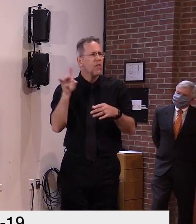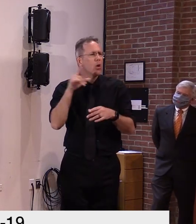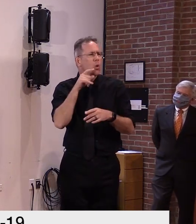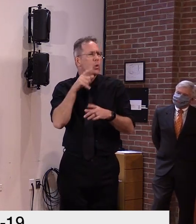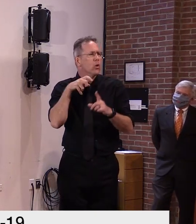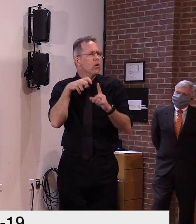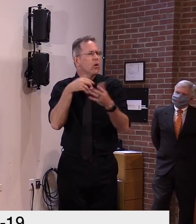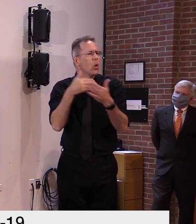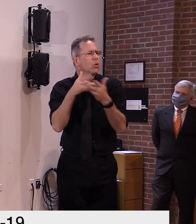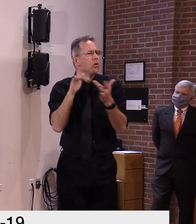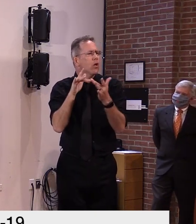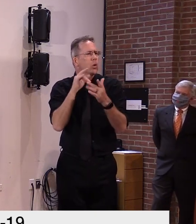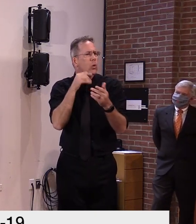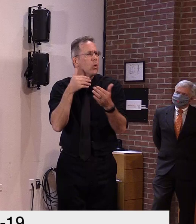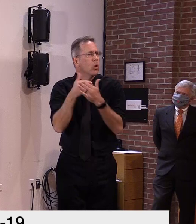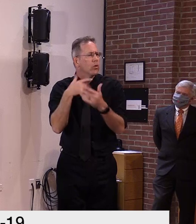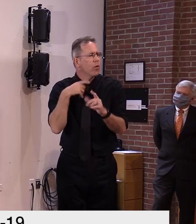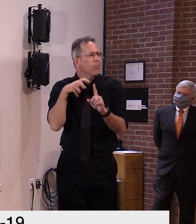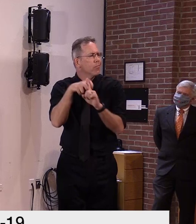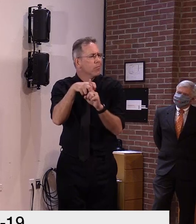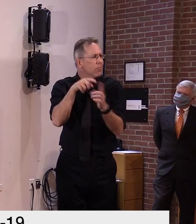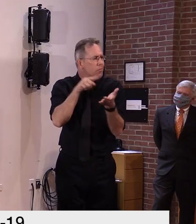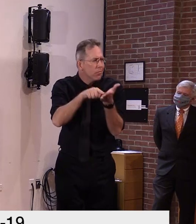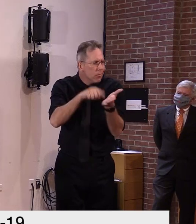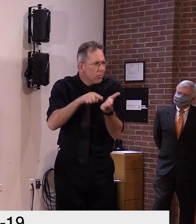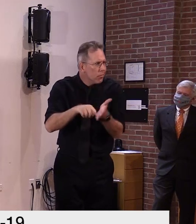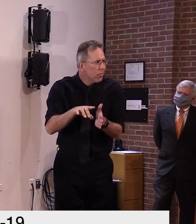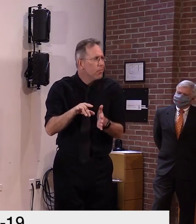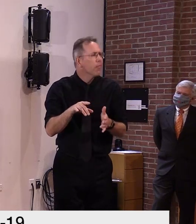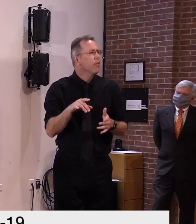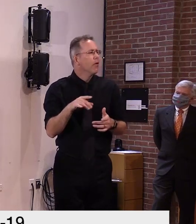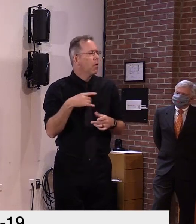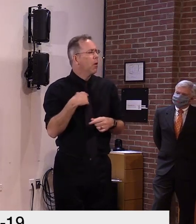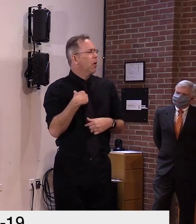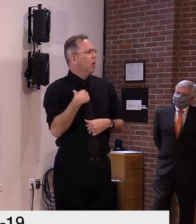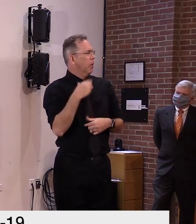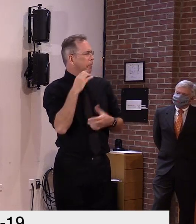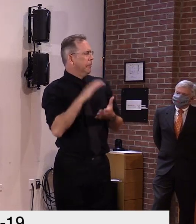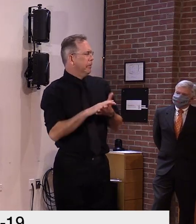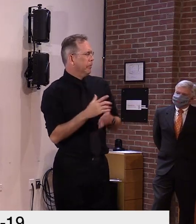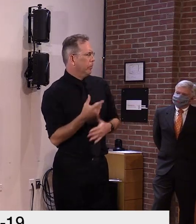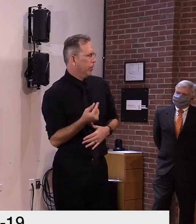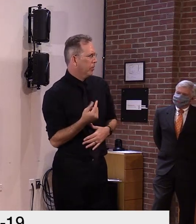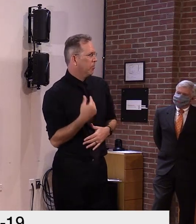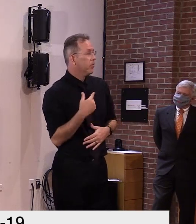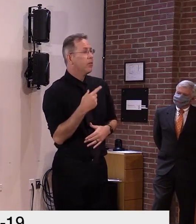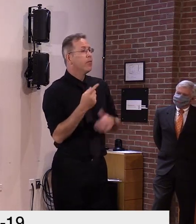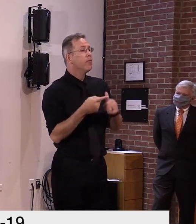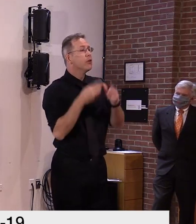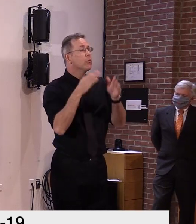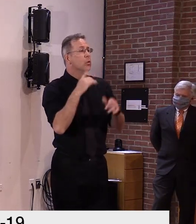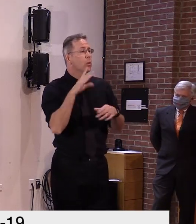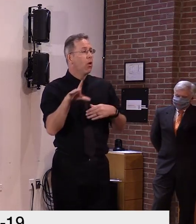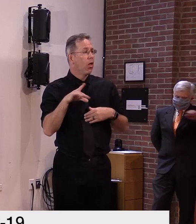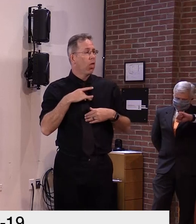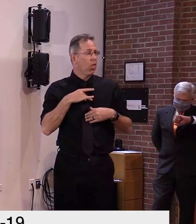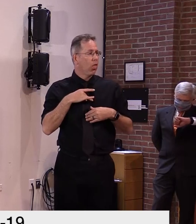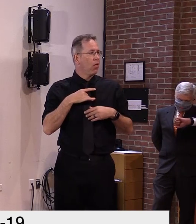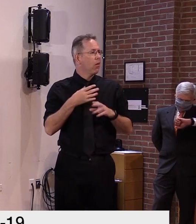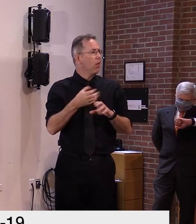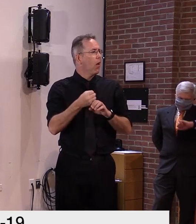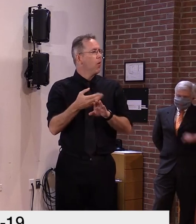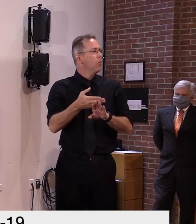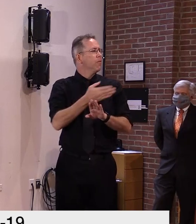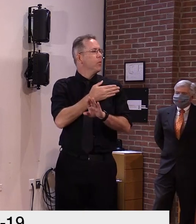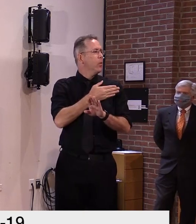And just so you'll know, we think the exposure was probably a week before, so that was a good day to be testing them.